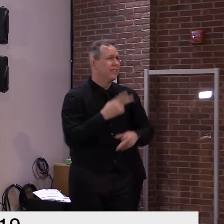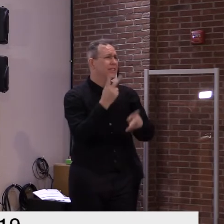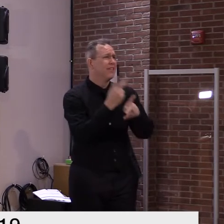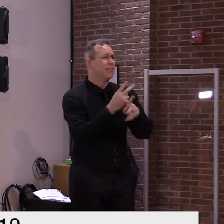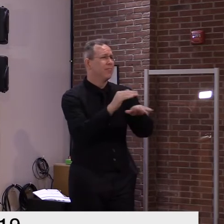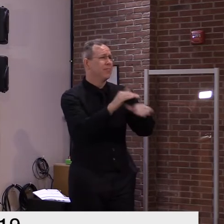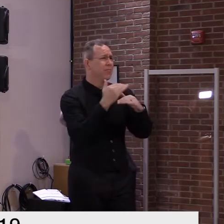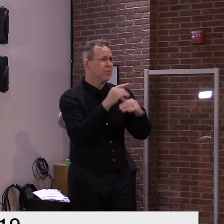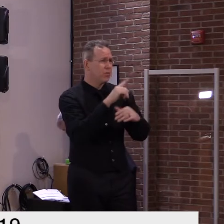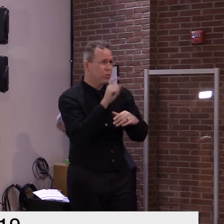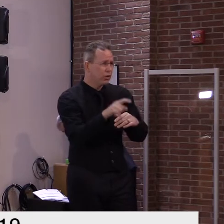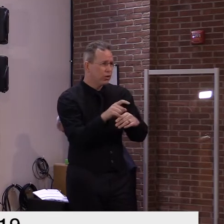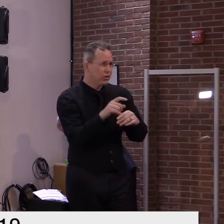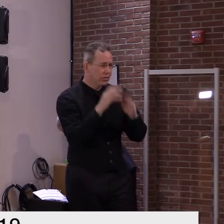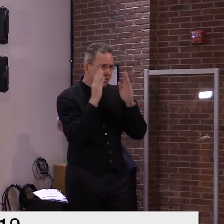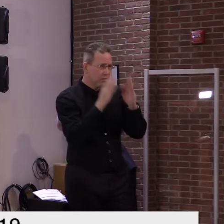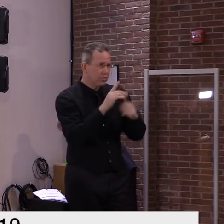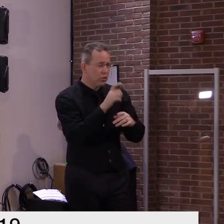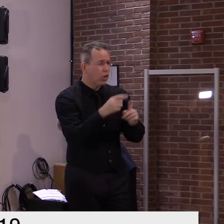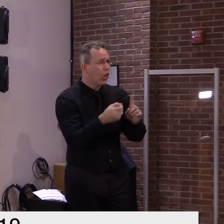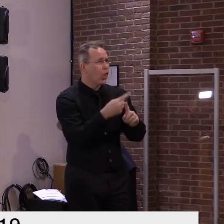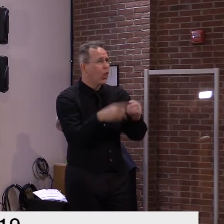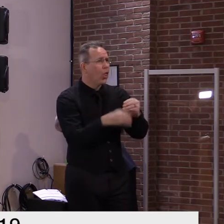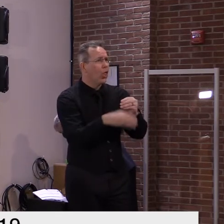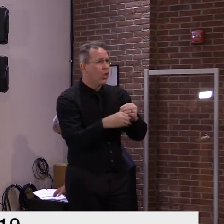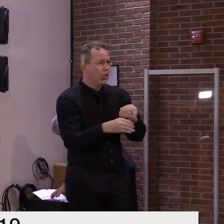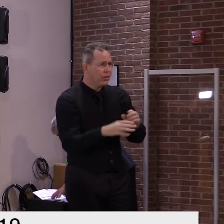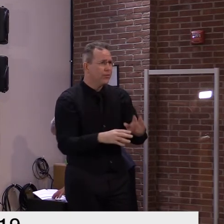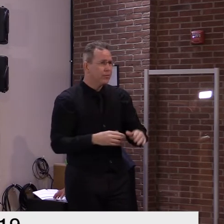limited. We'll start with Calvin.